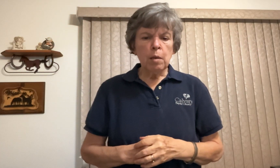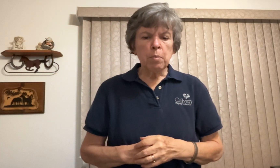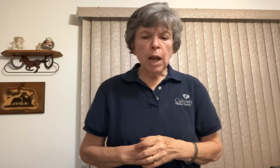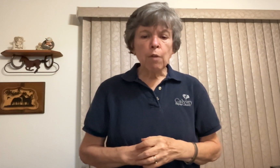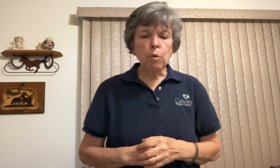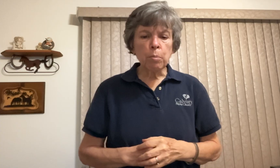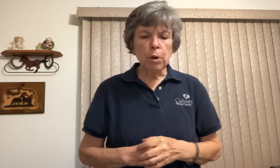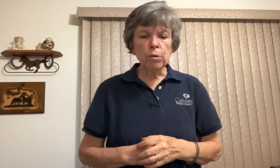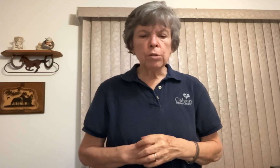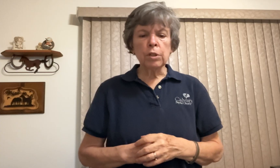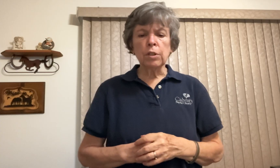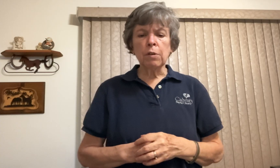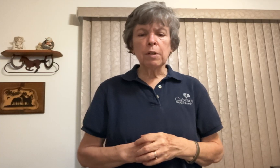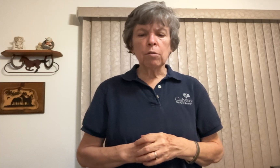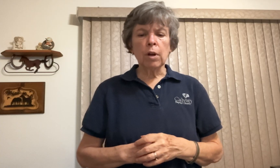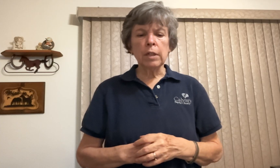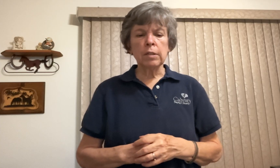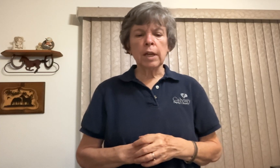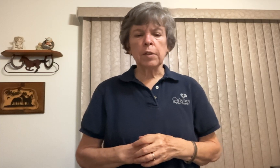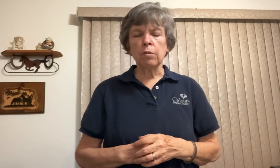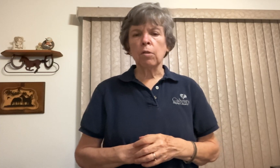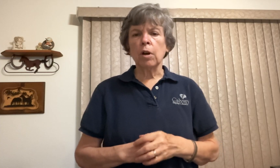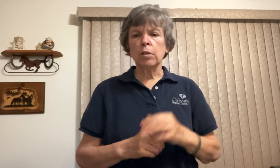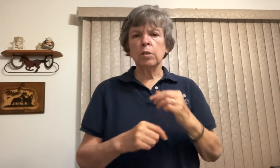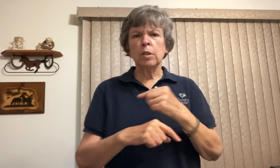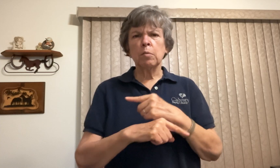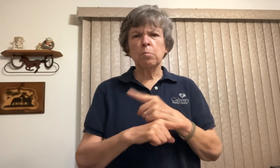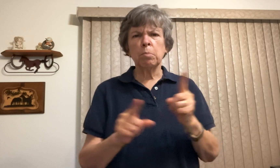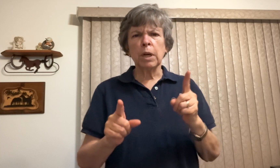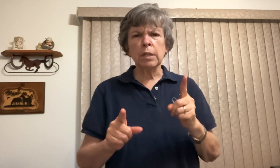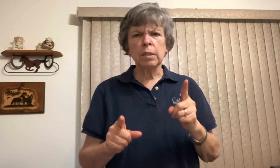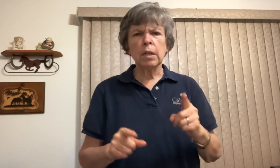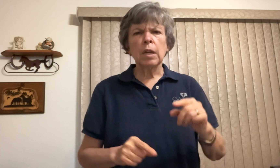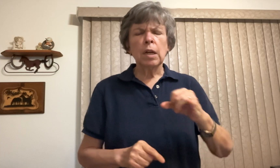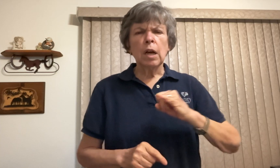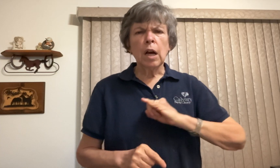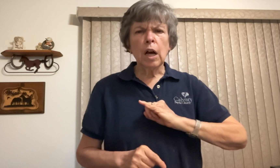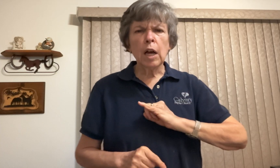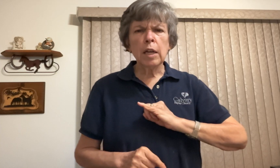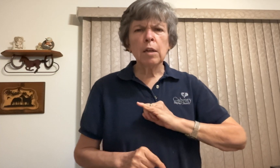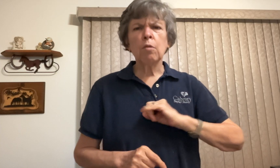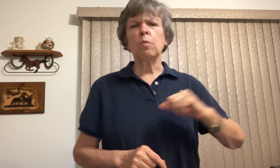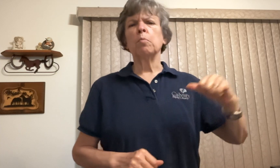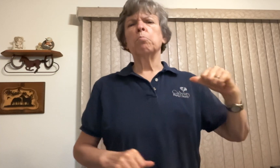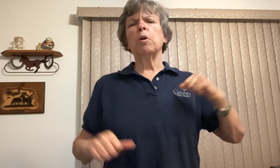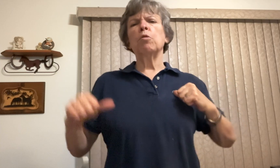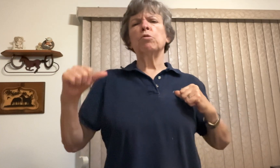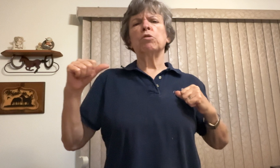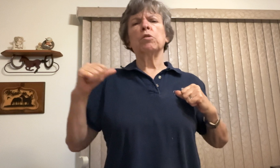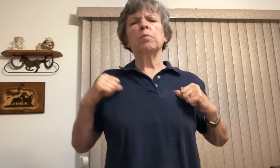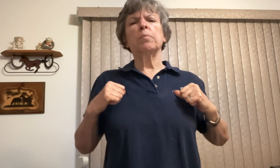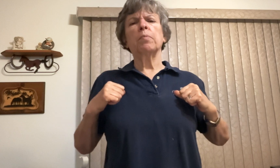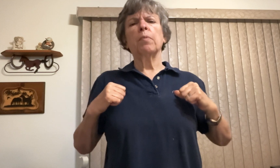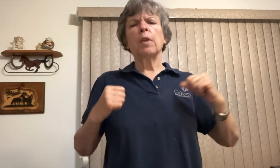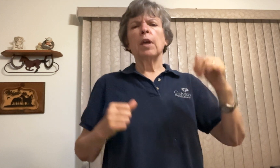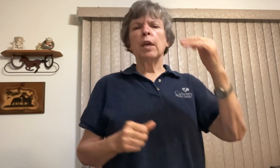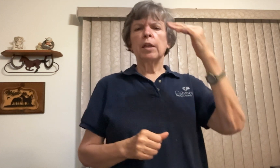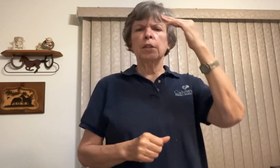But I will boast in knowing Christ at the cross. But I will boast in